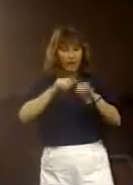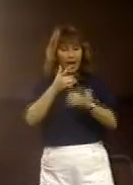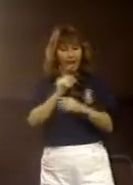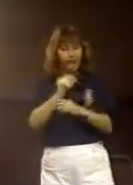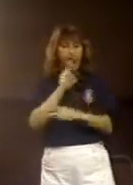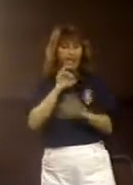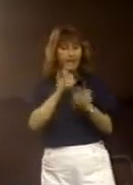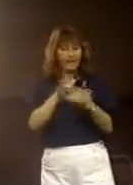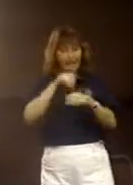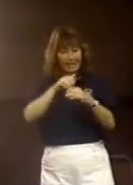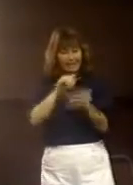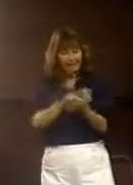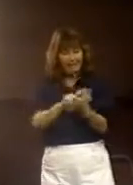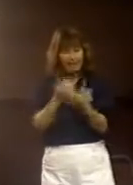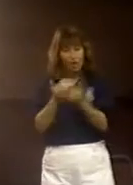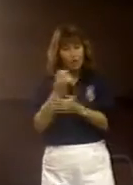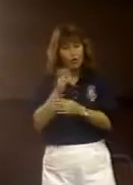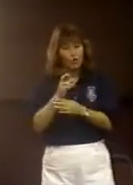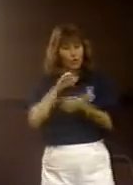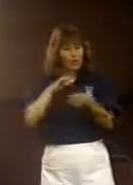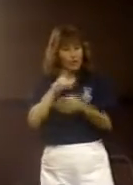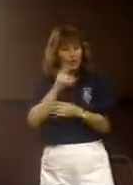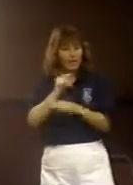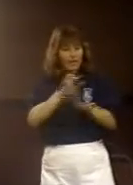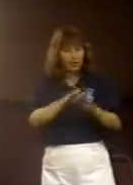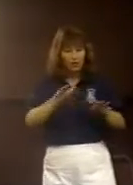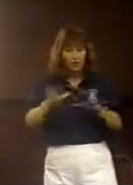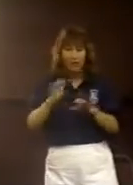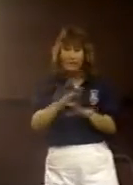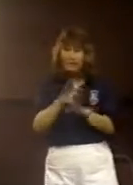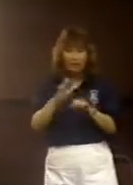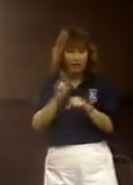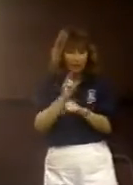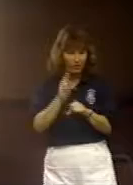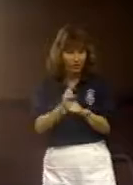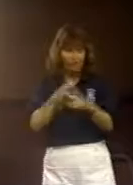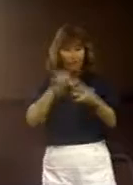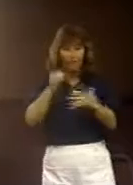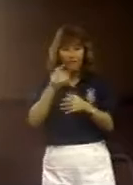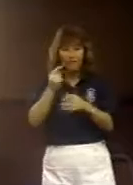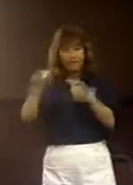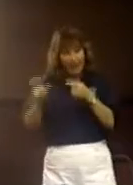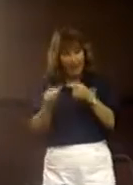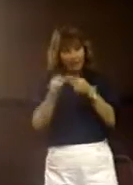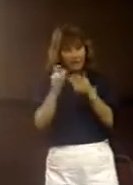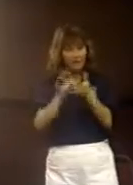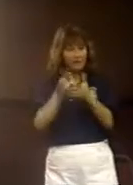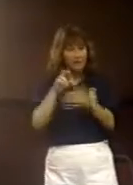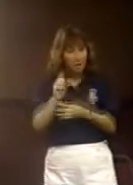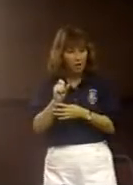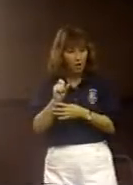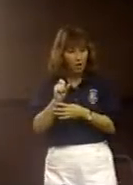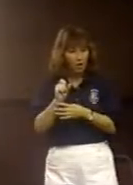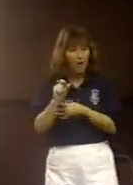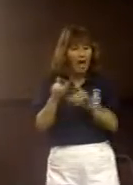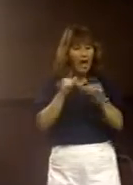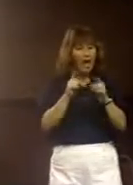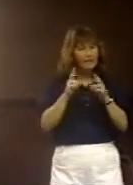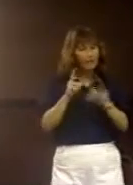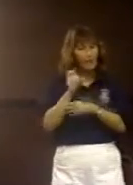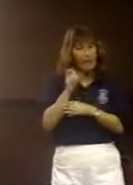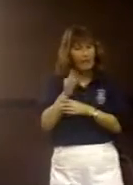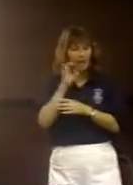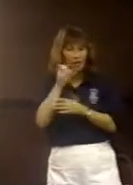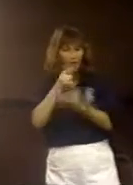the fact that in this newer study, the children didn't use a lot of the affix markers as a way